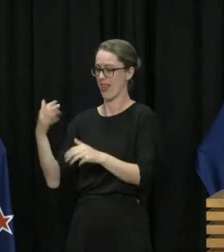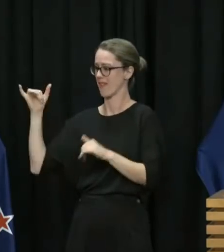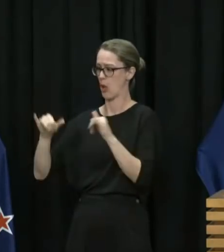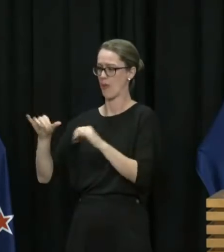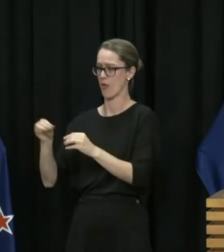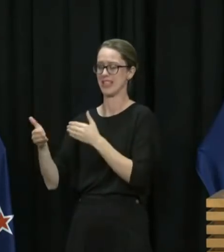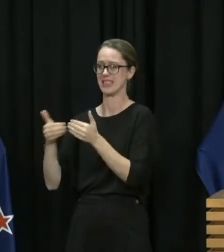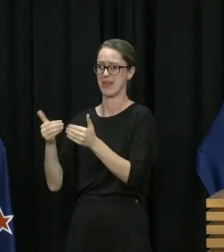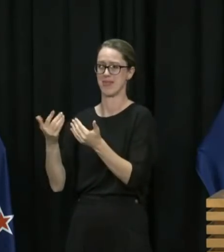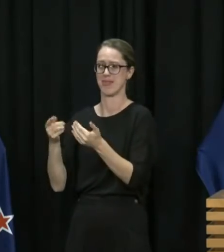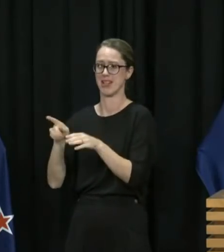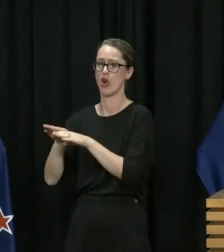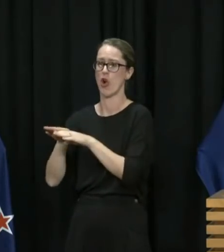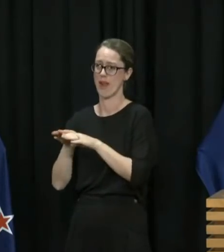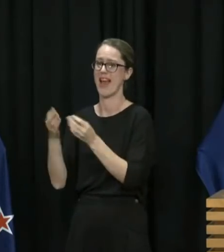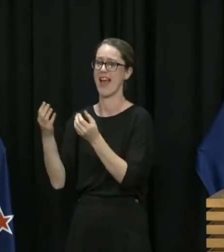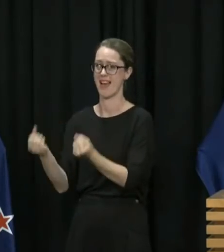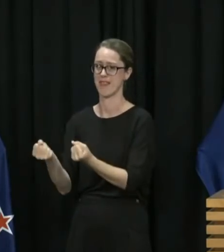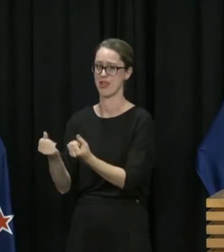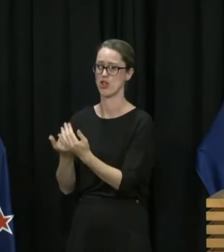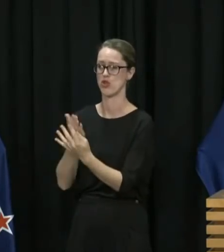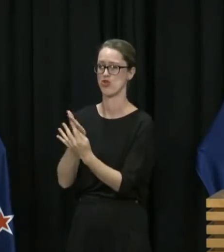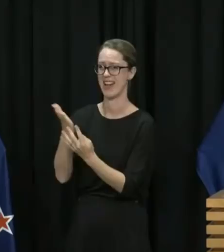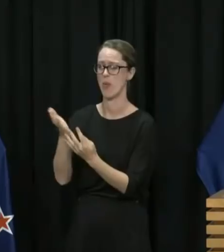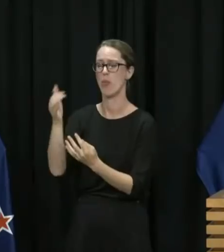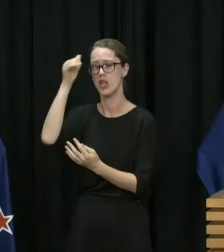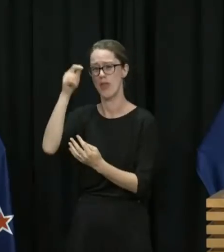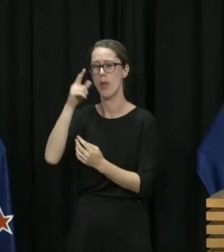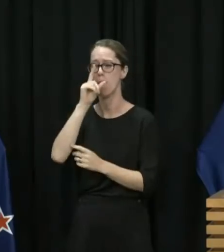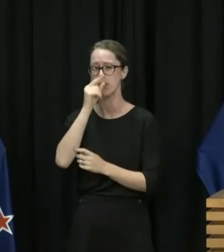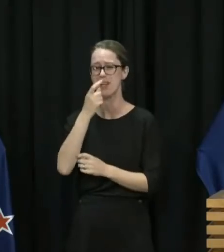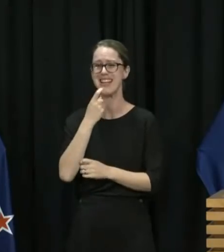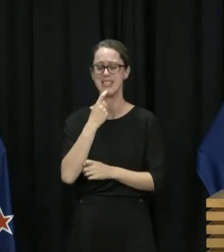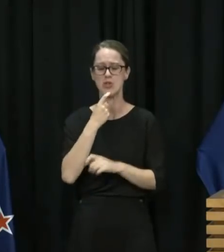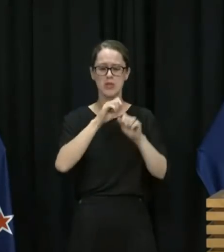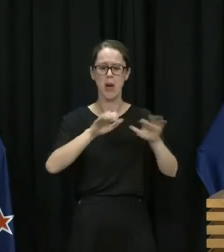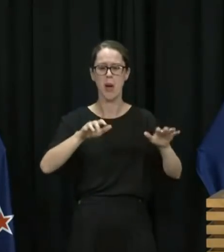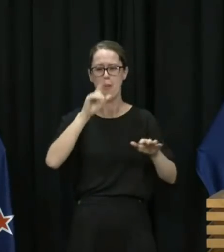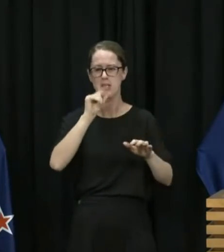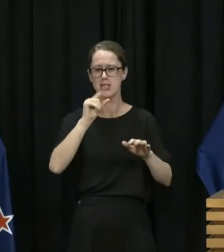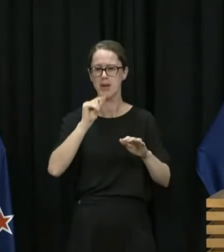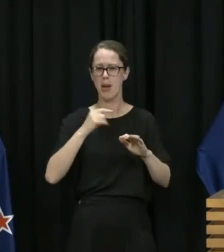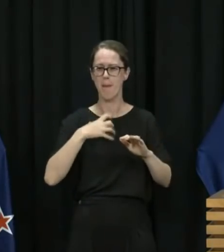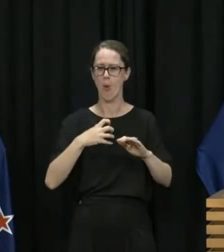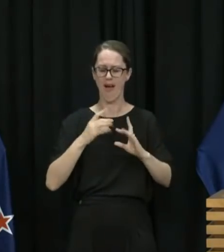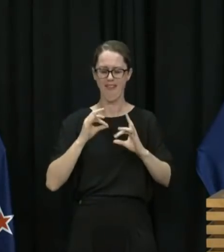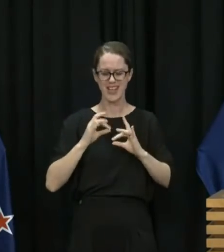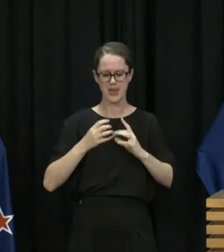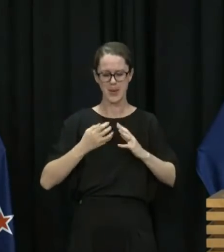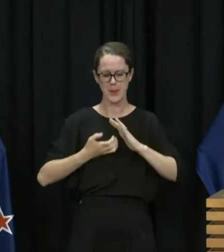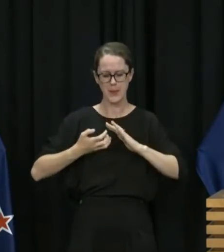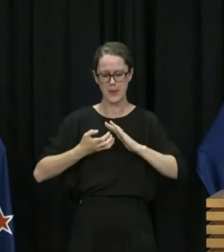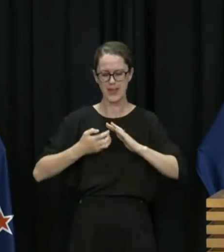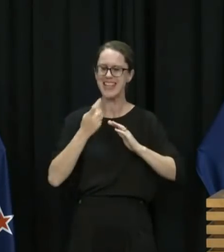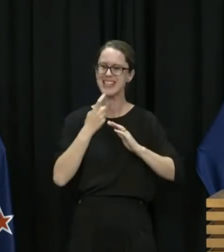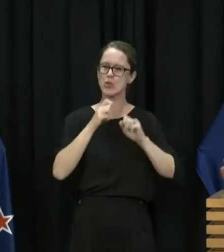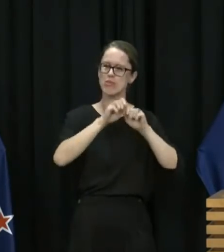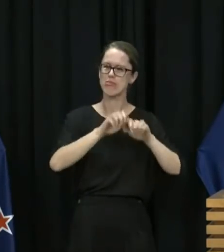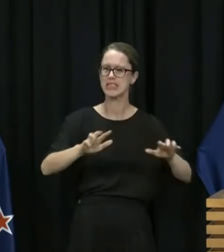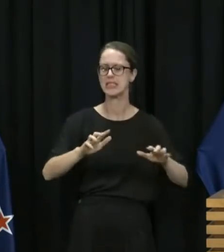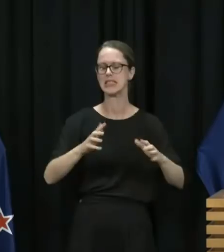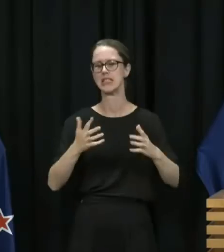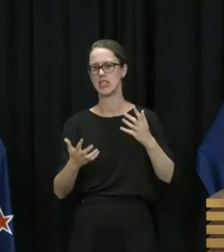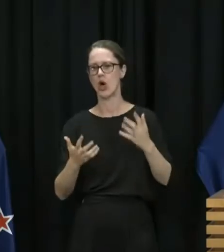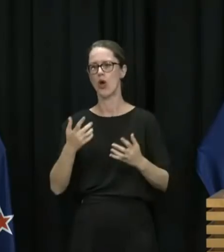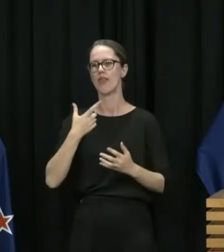common variants now around the world, and we do know they are more transmissible, possibly because of a higher viral load. So that has informed my advice